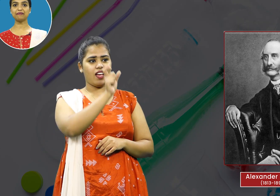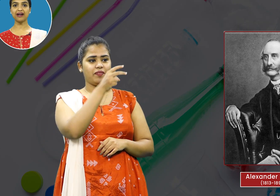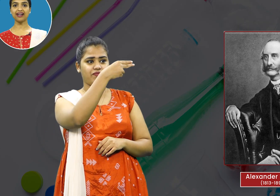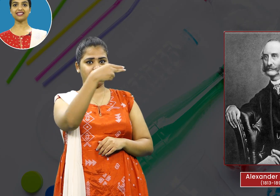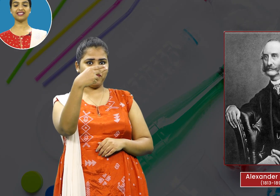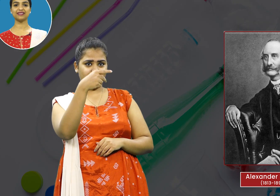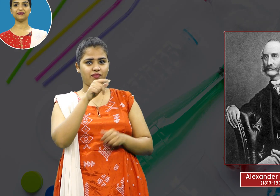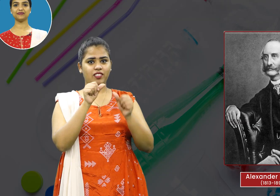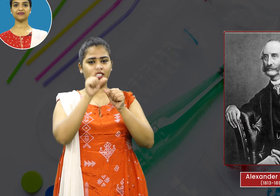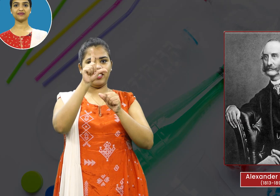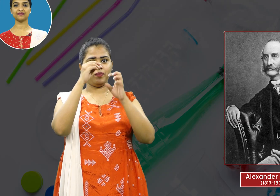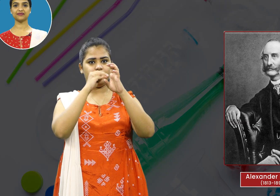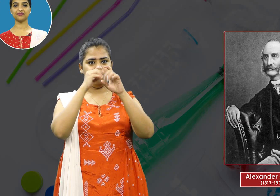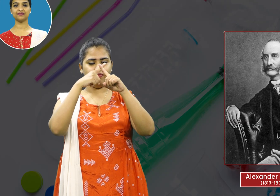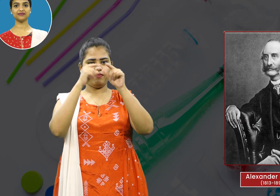Alexander Parks,